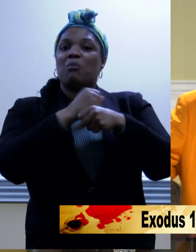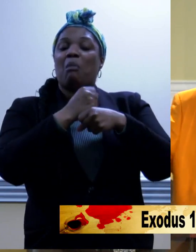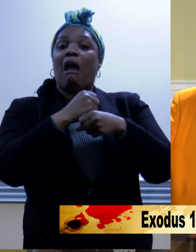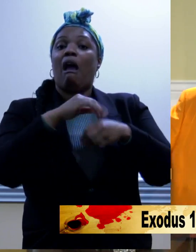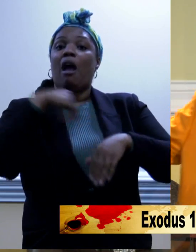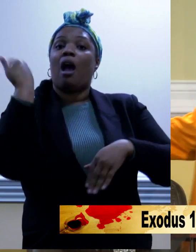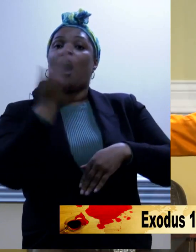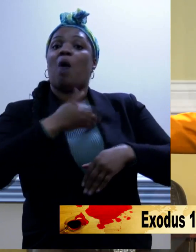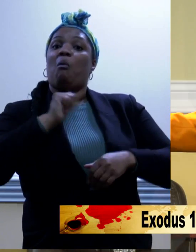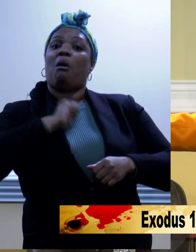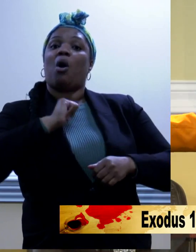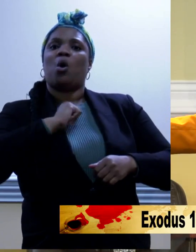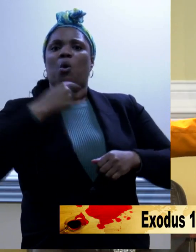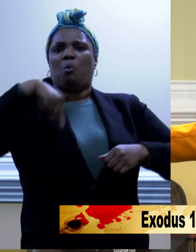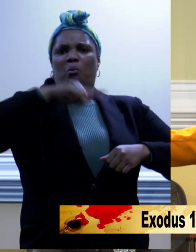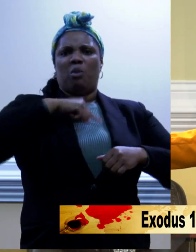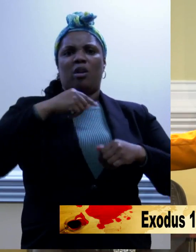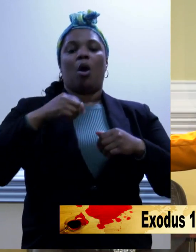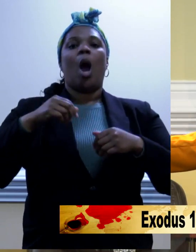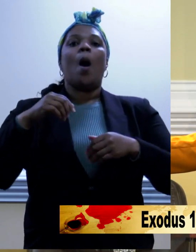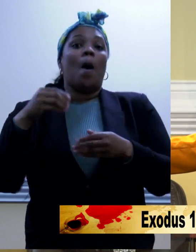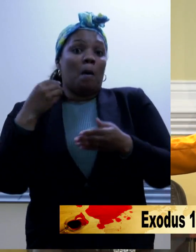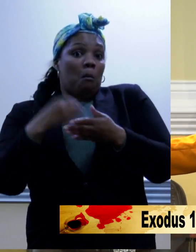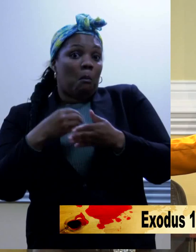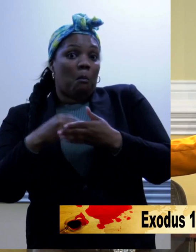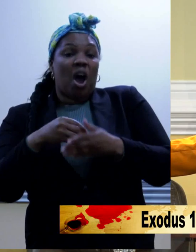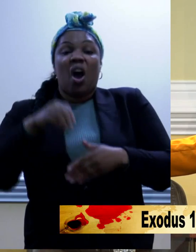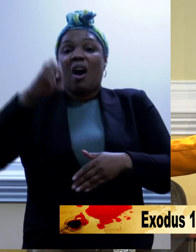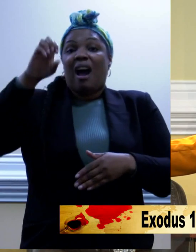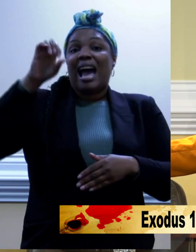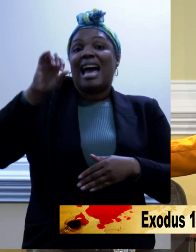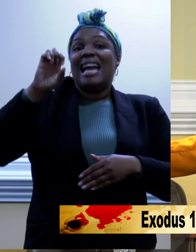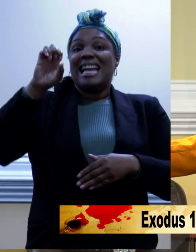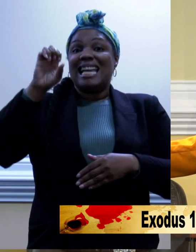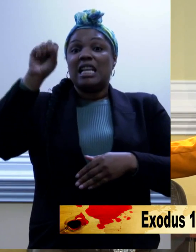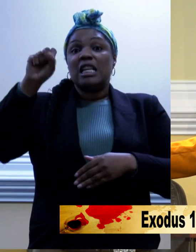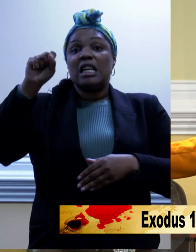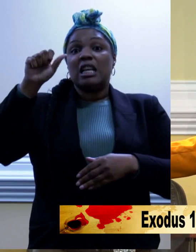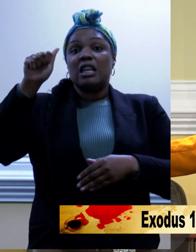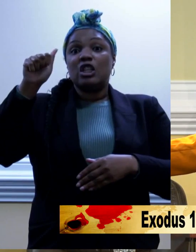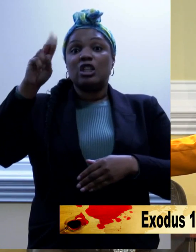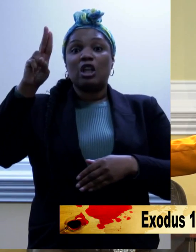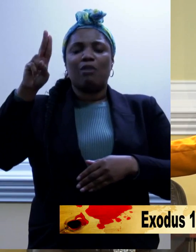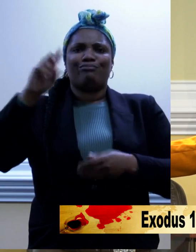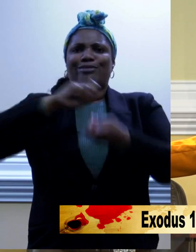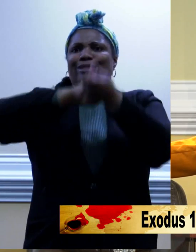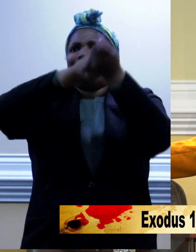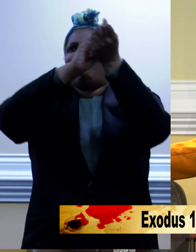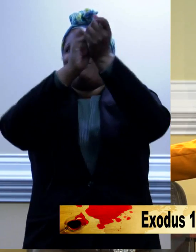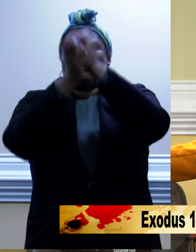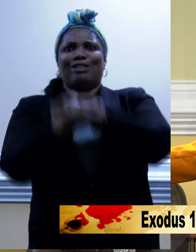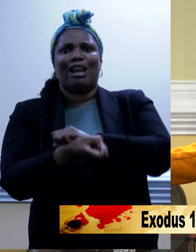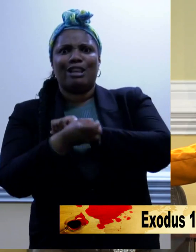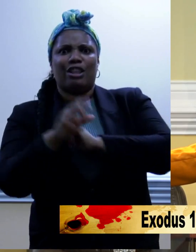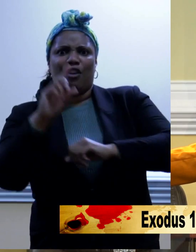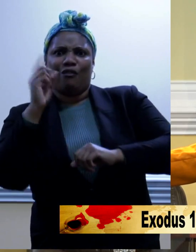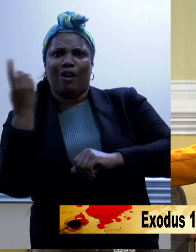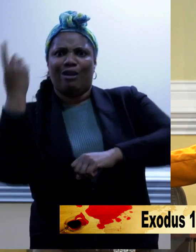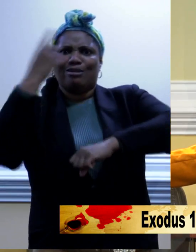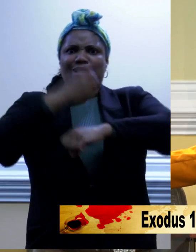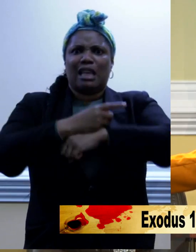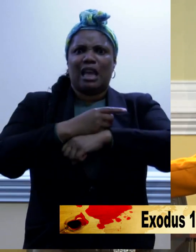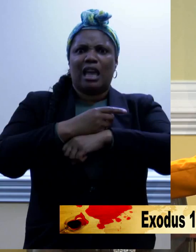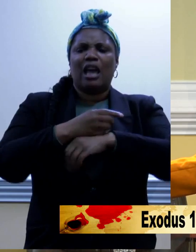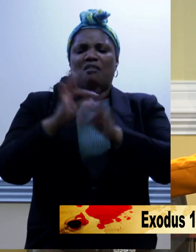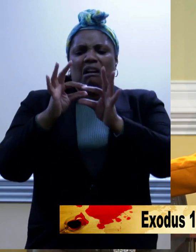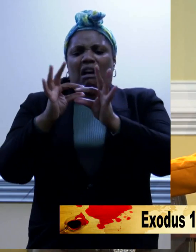buy Esau's calendar, and the people that call themselves Jews, until they changed the first day of the Feast of Unleavened